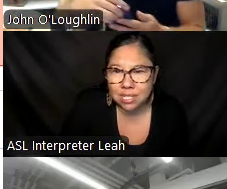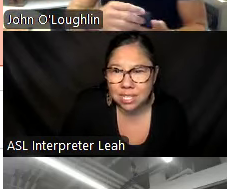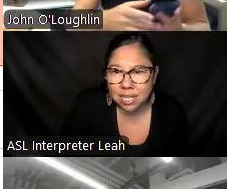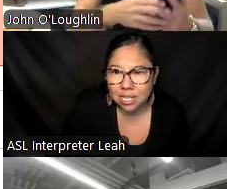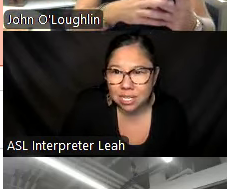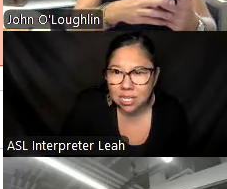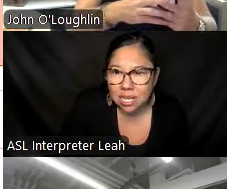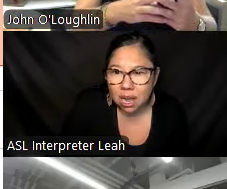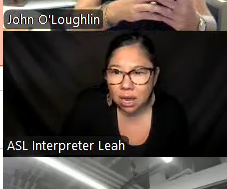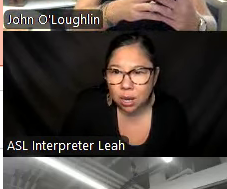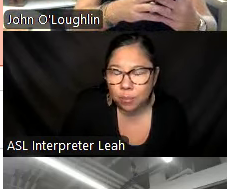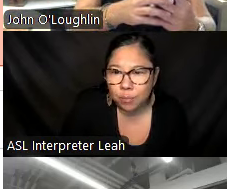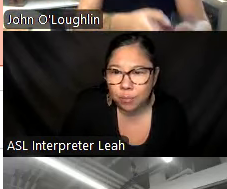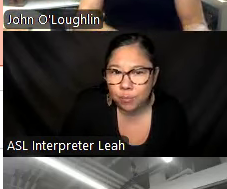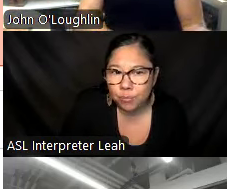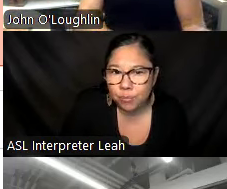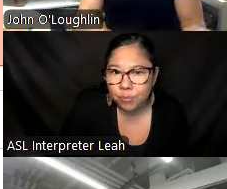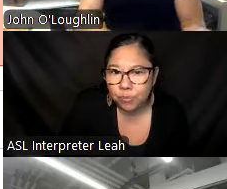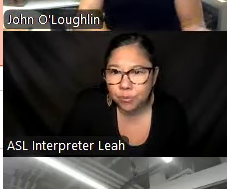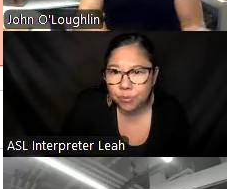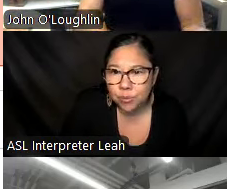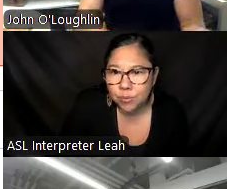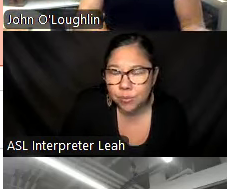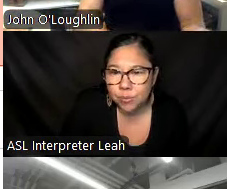week. Let's see. Um,